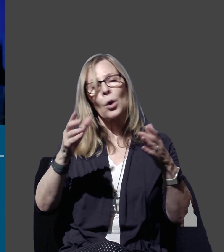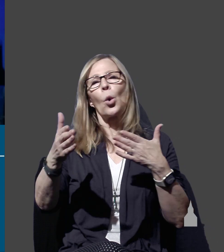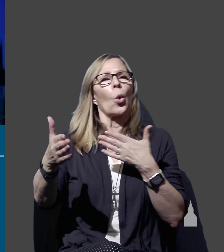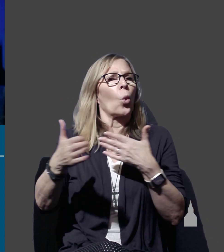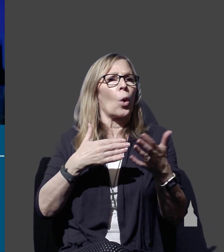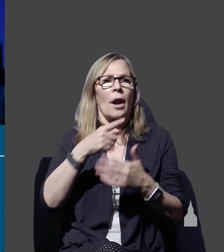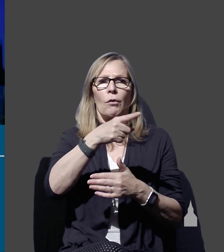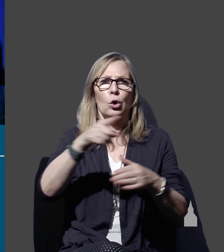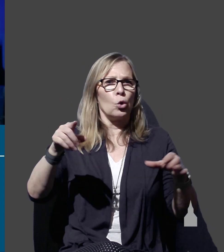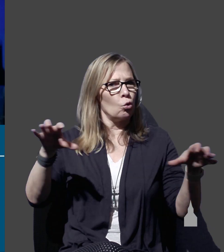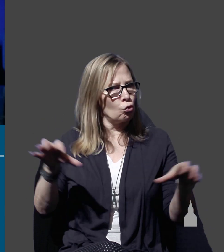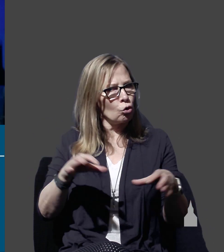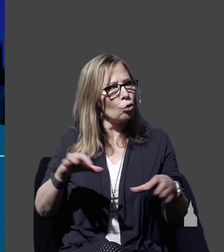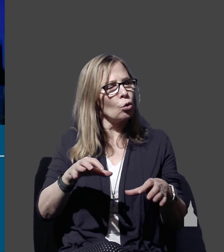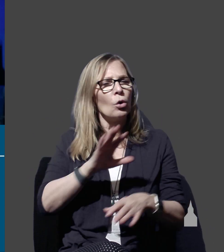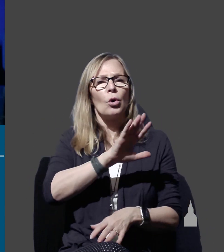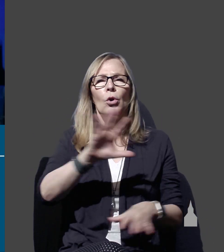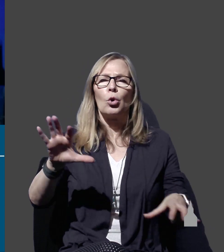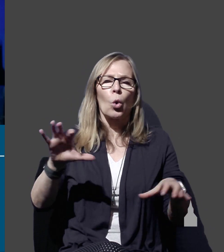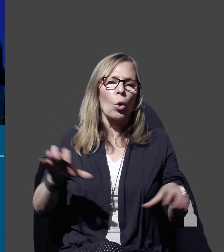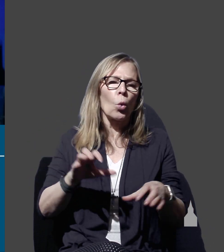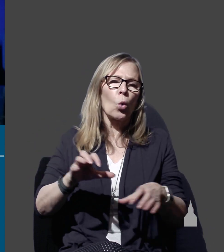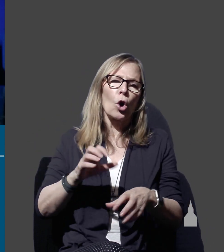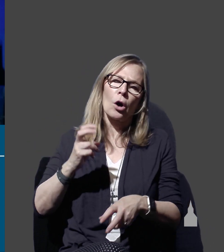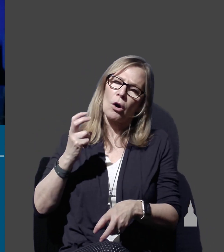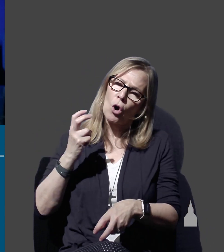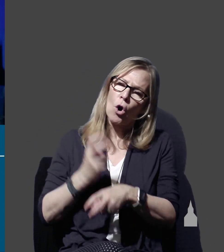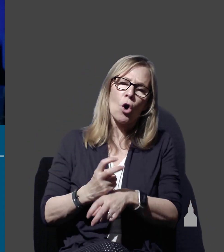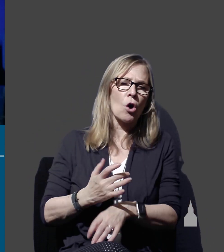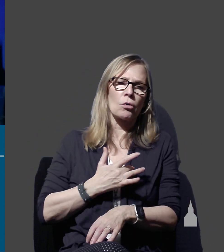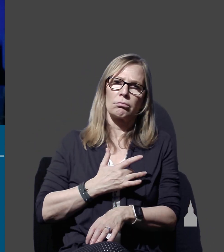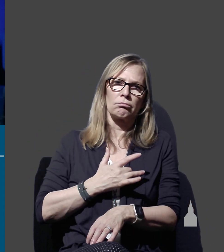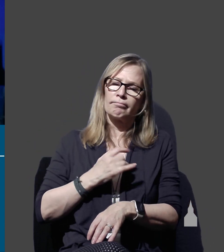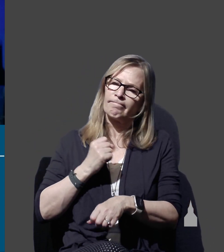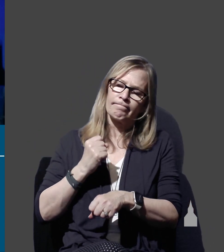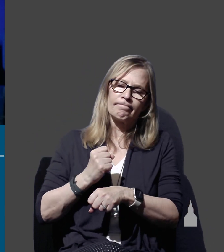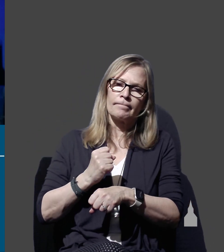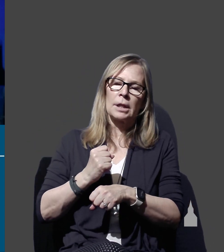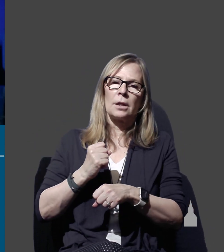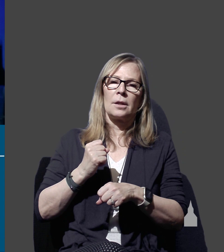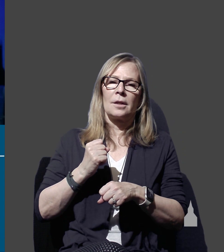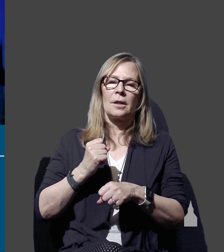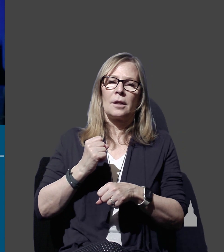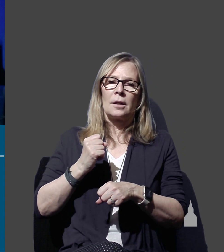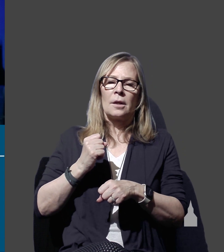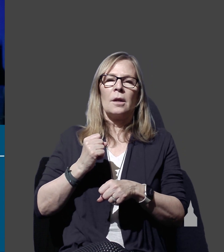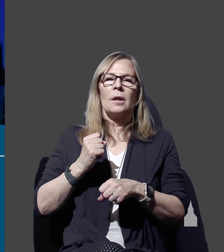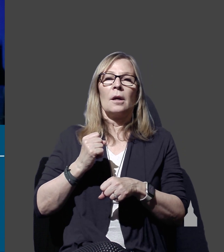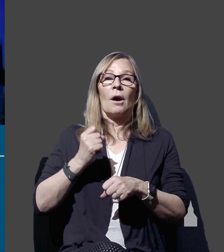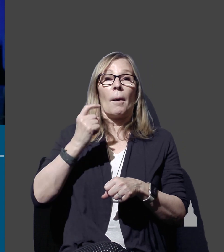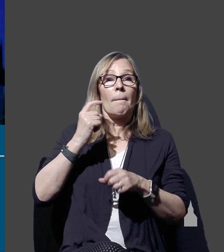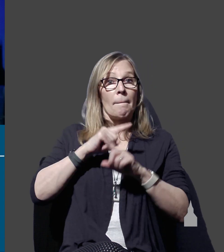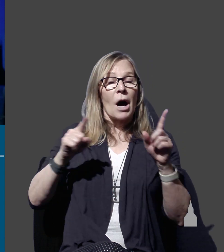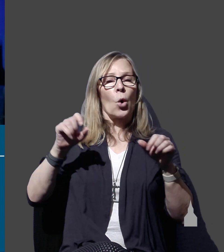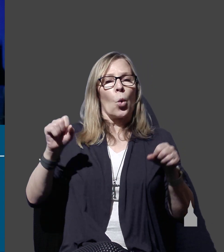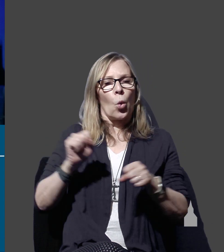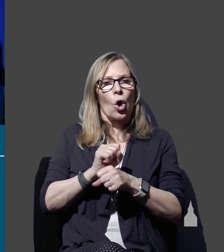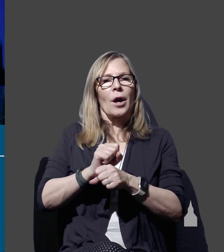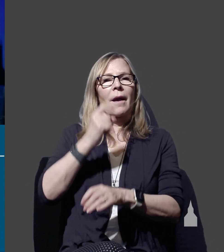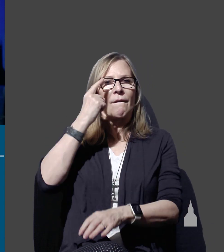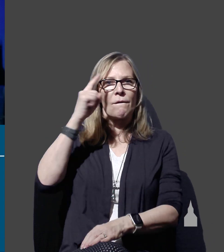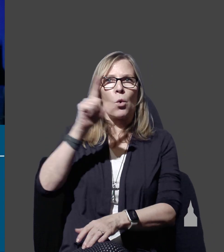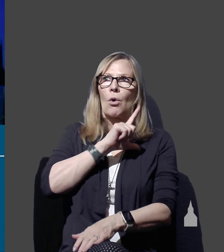whatever you do, do your work heartily, as for the Lord rather than for men.